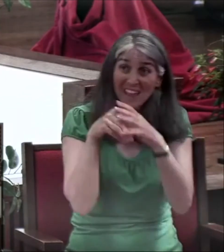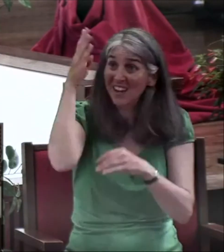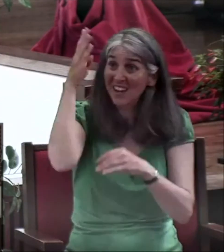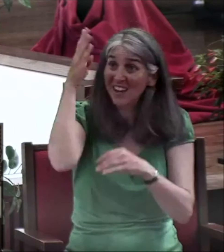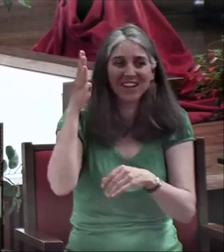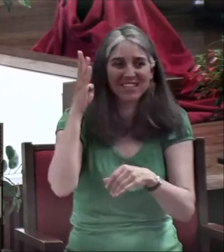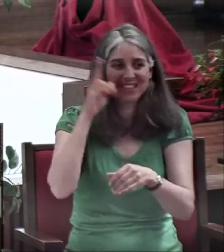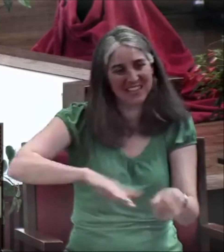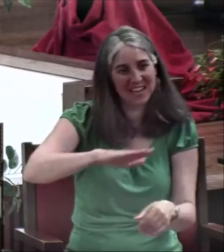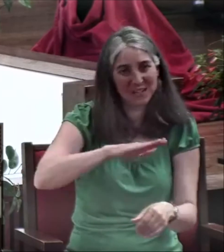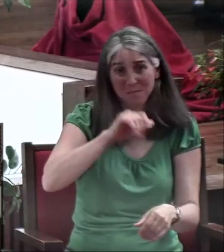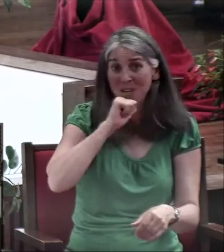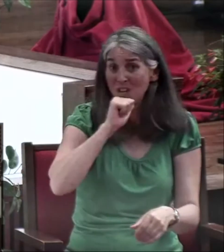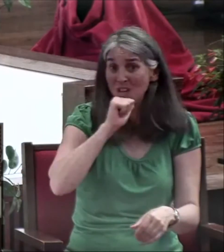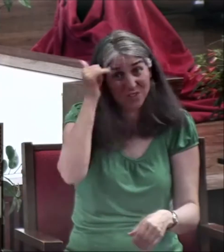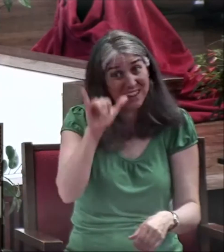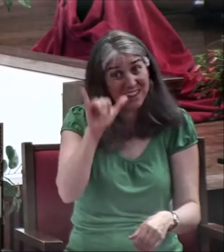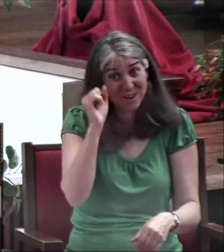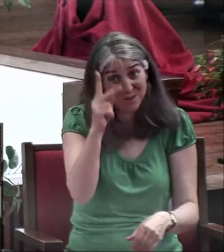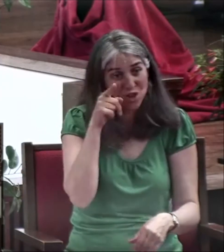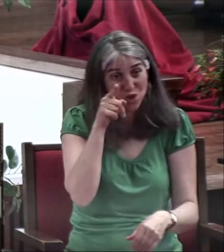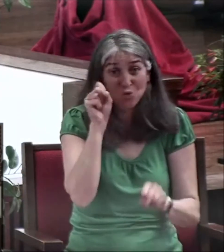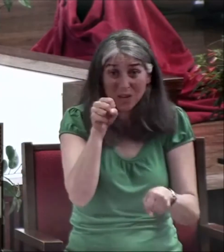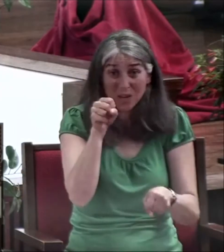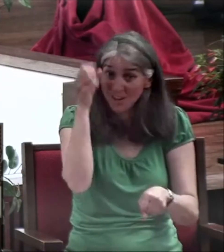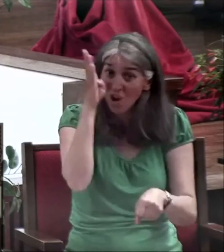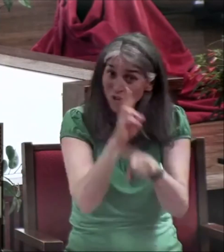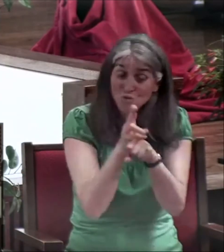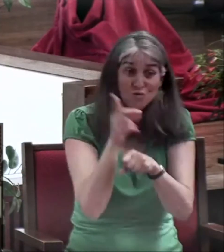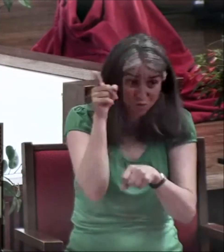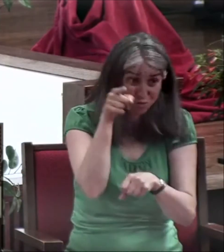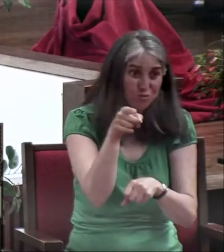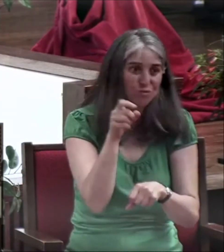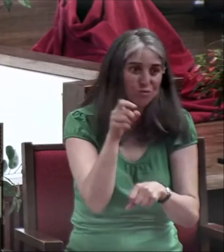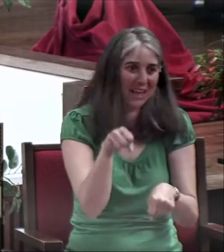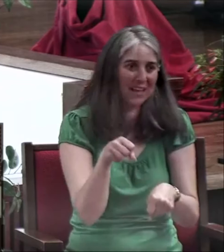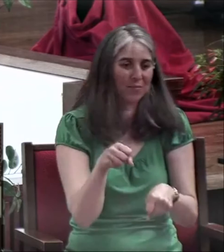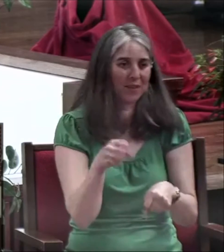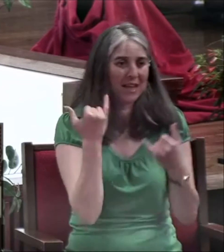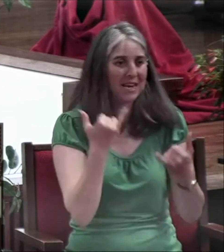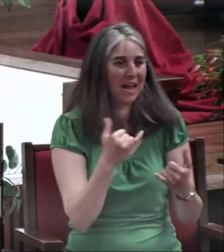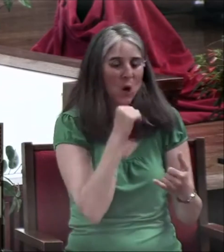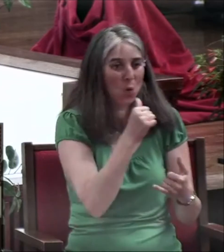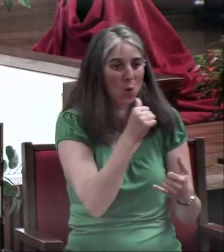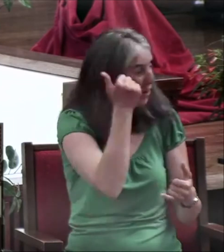God. Never forget that, okay? And now, to make some of you feel better, I'm going to put this back on the chainsaw and put it back out of your